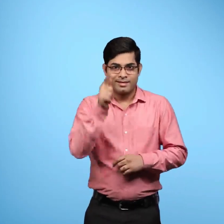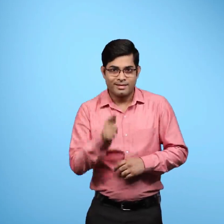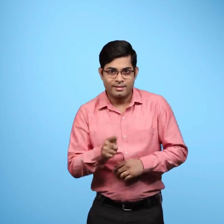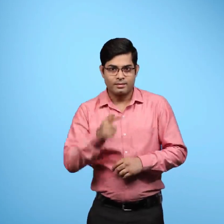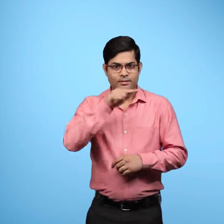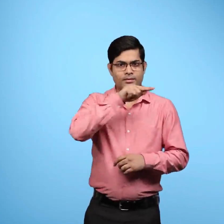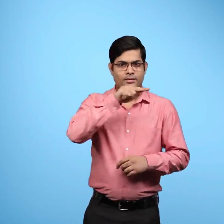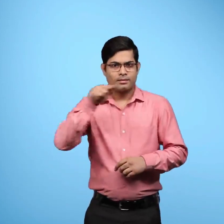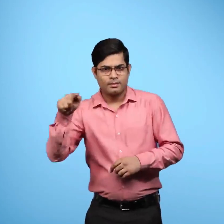Lines and Lines.